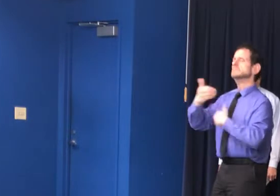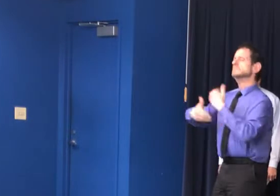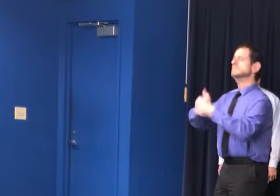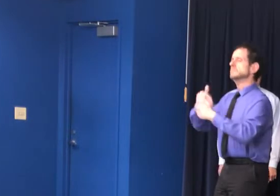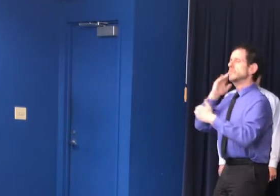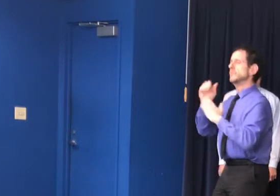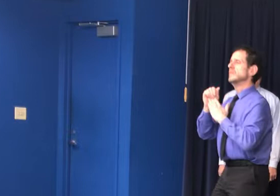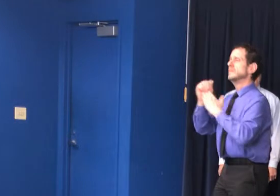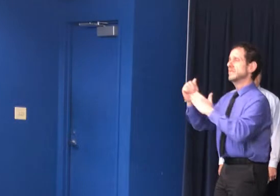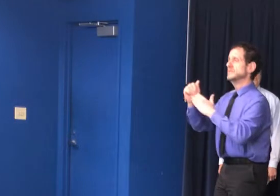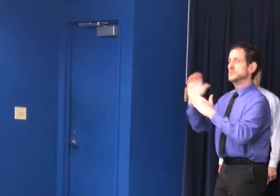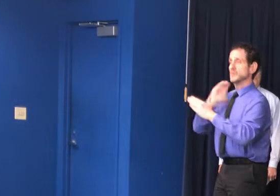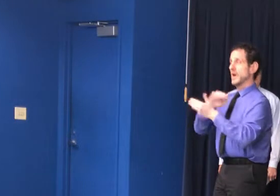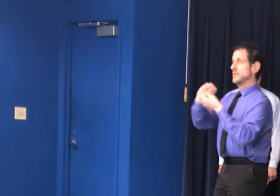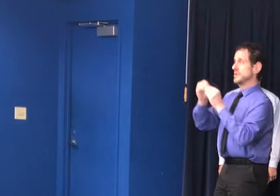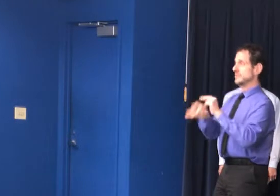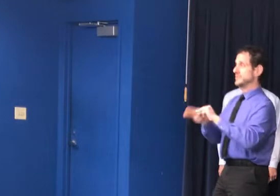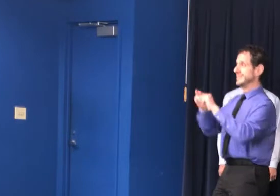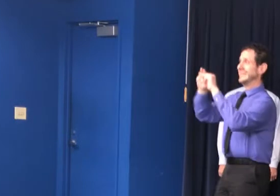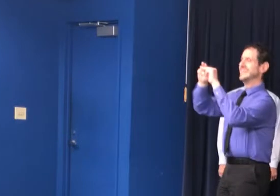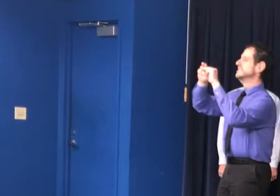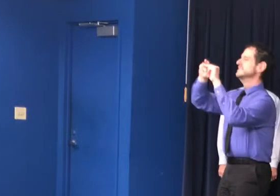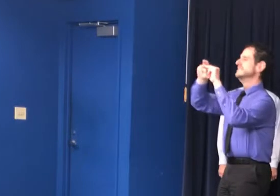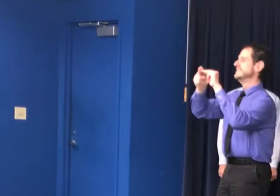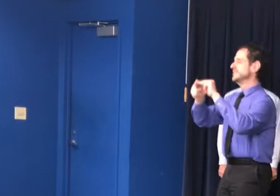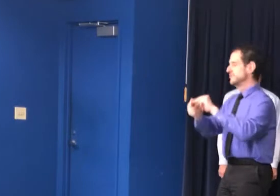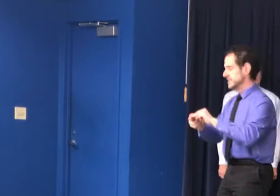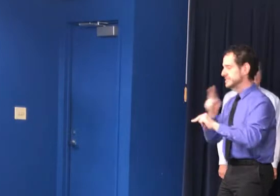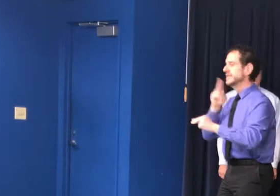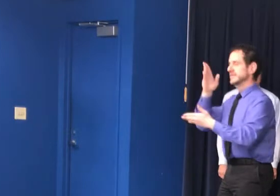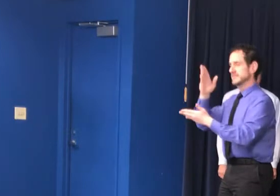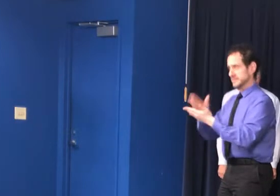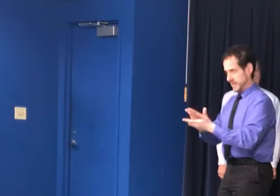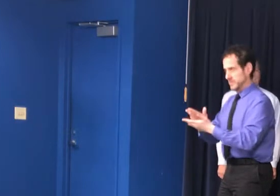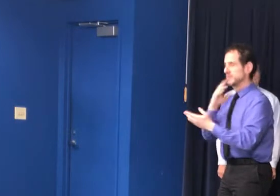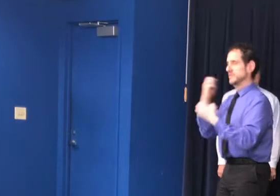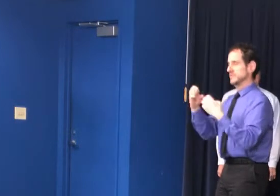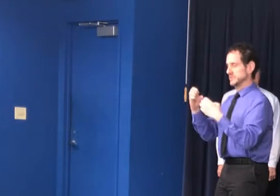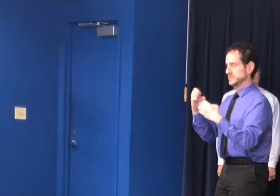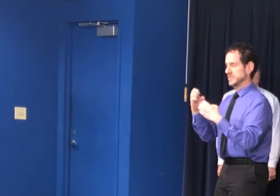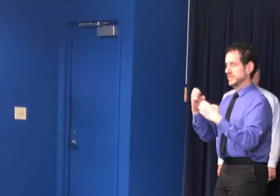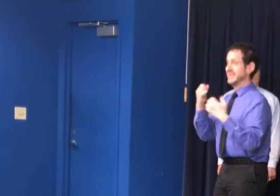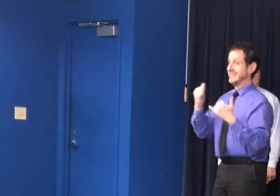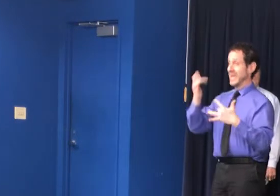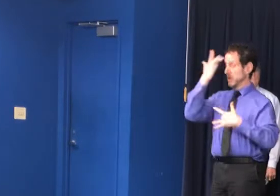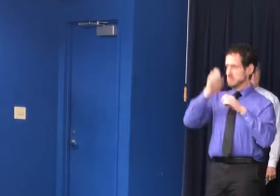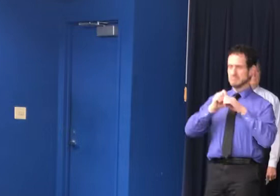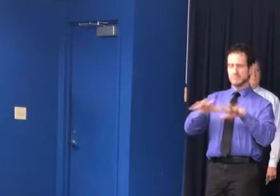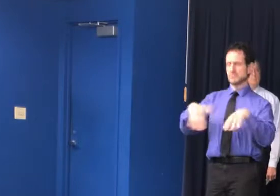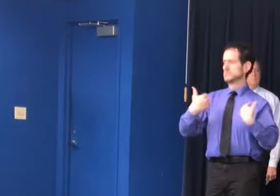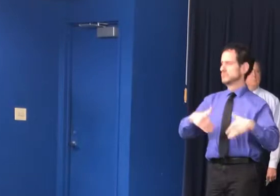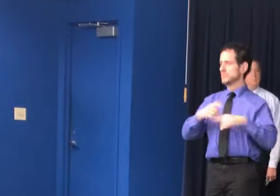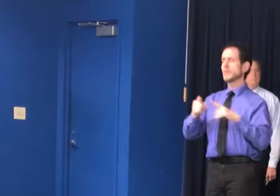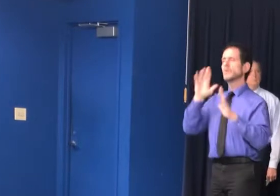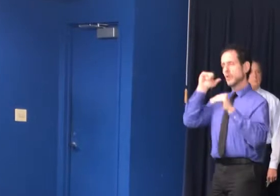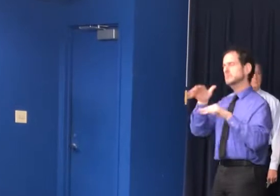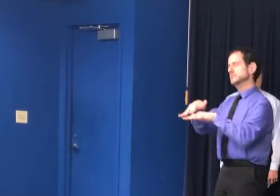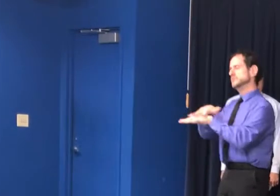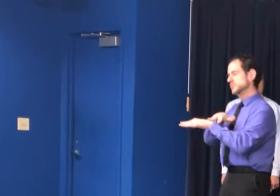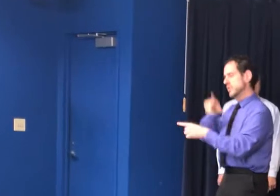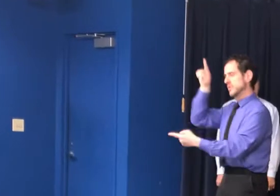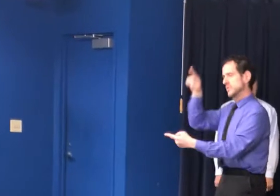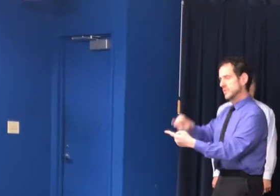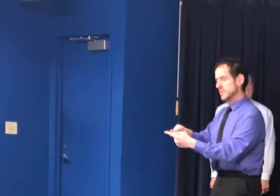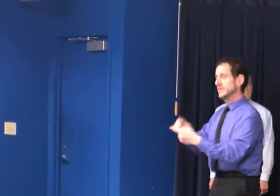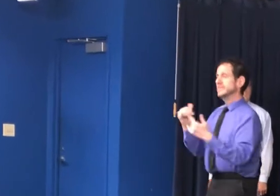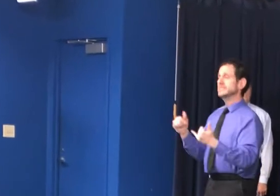these numbers decreasing and eventually ending this current pandemic. Today we are